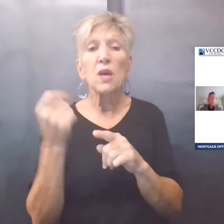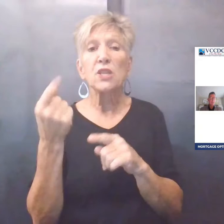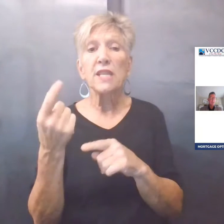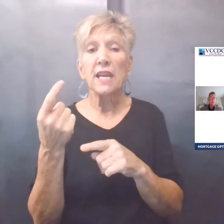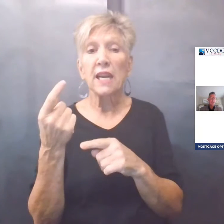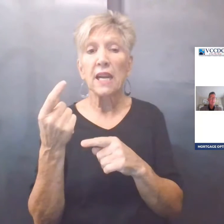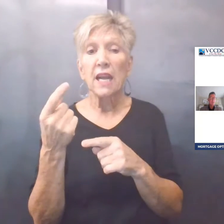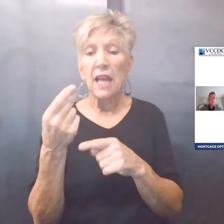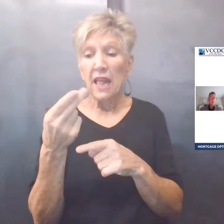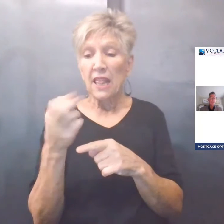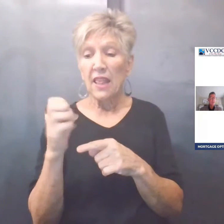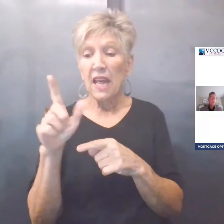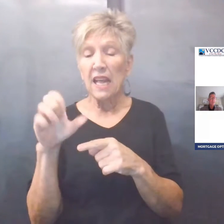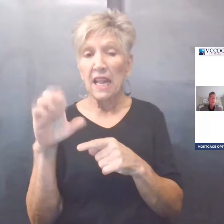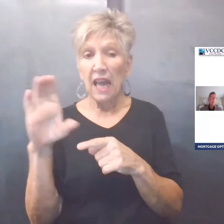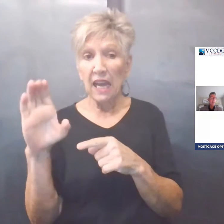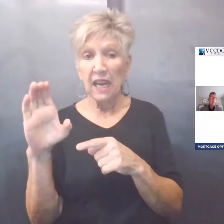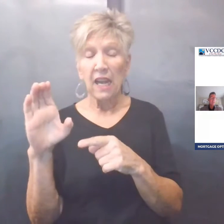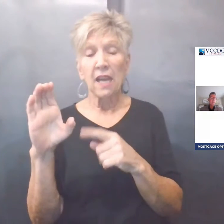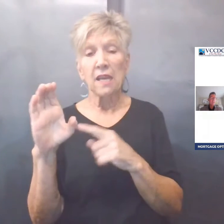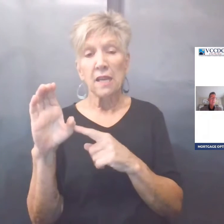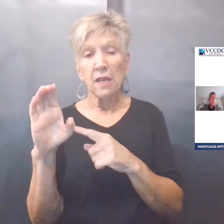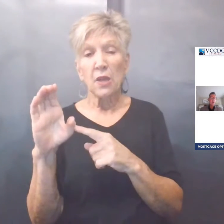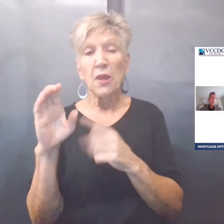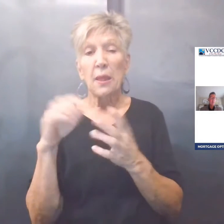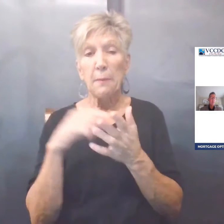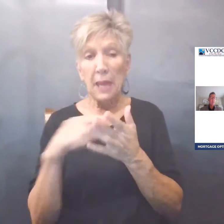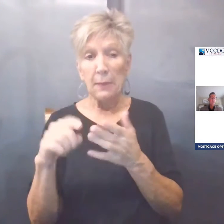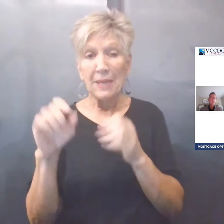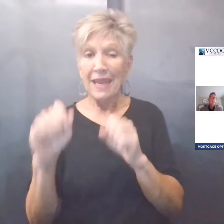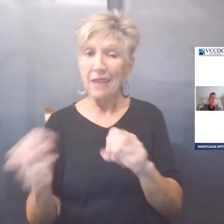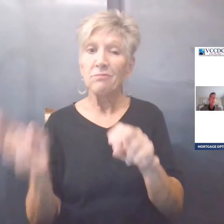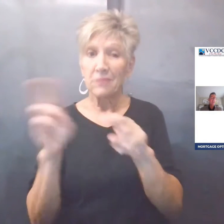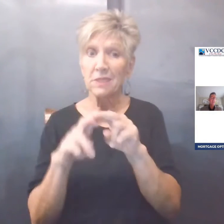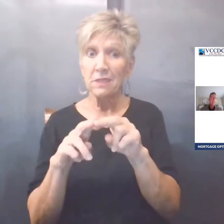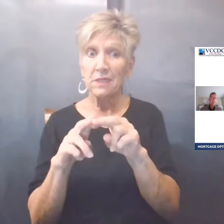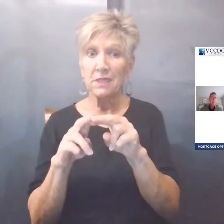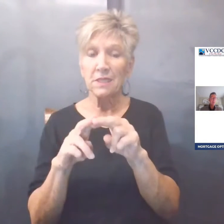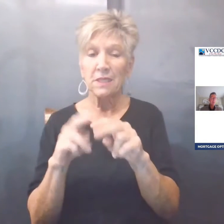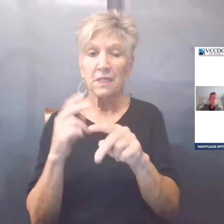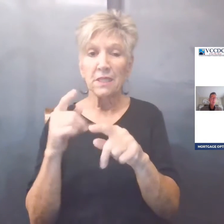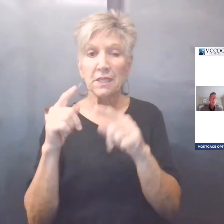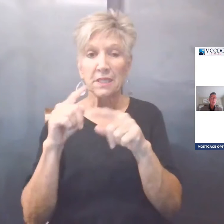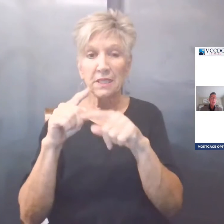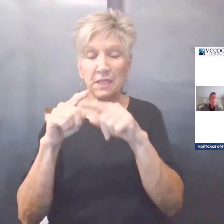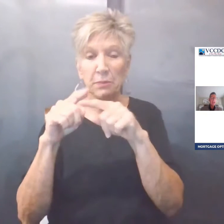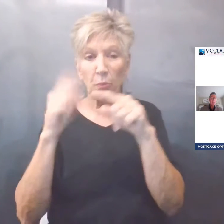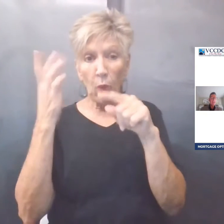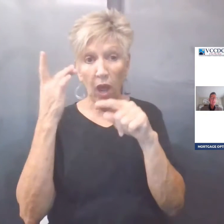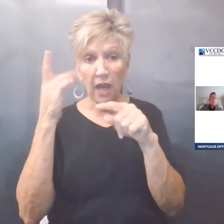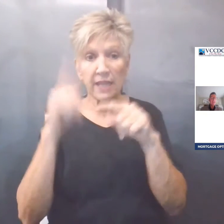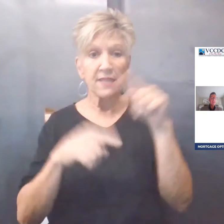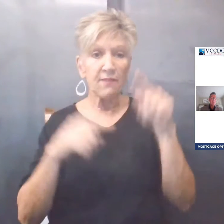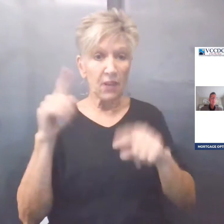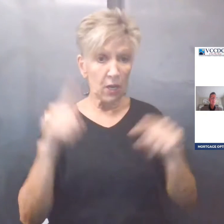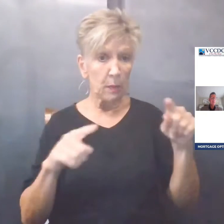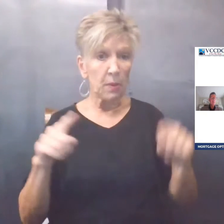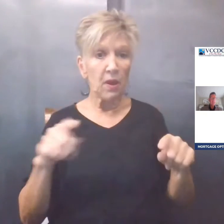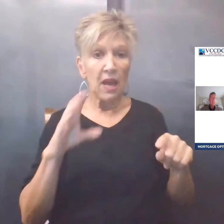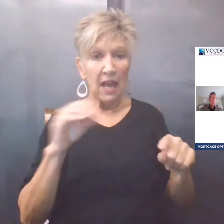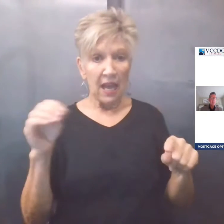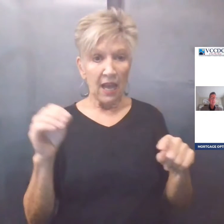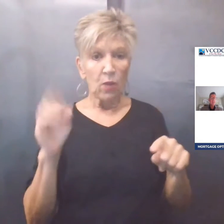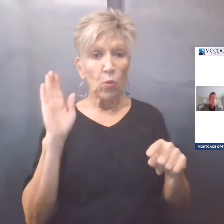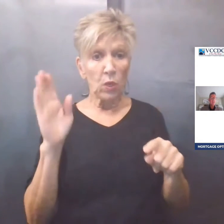this HELOC, like I mentioned before, the fact that that payment could go up given the fact it's variable and therefore